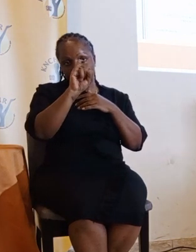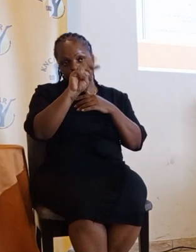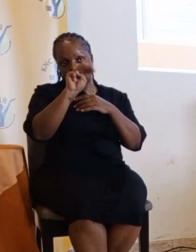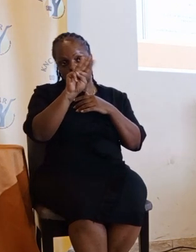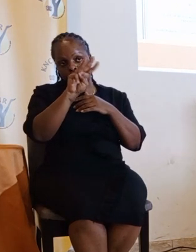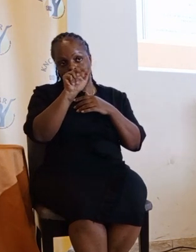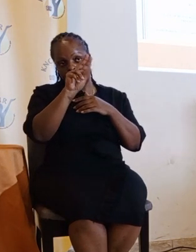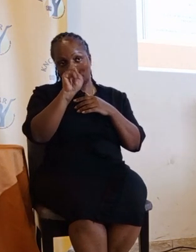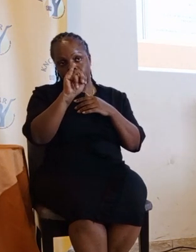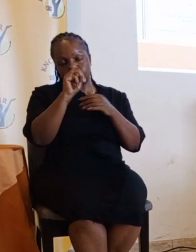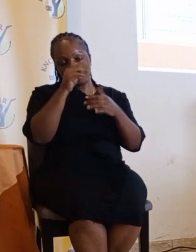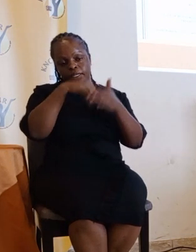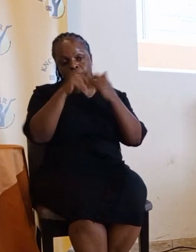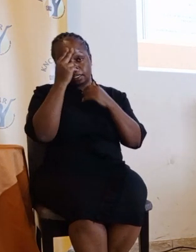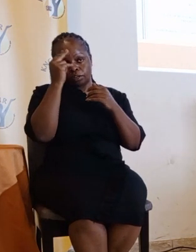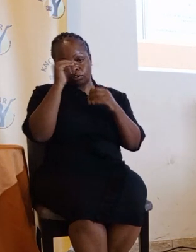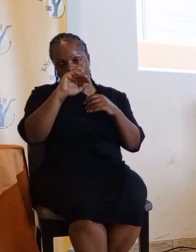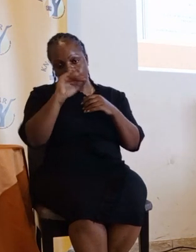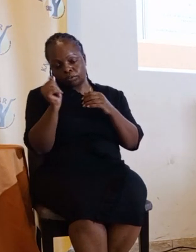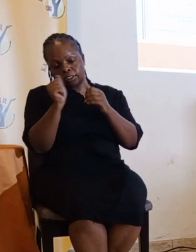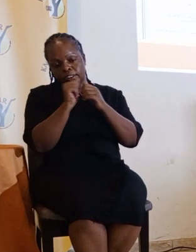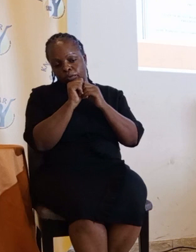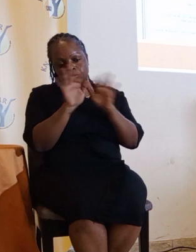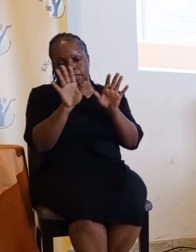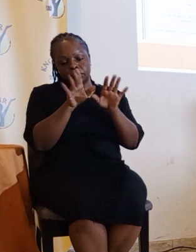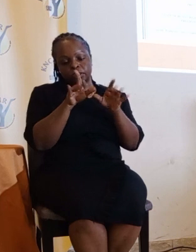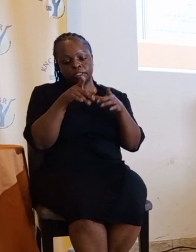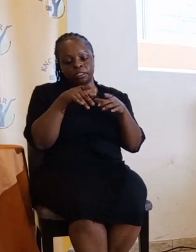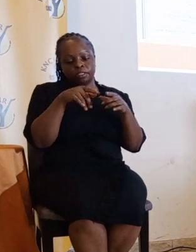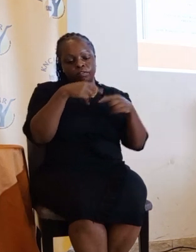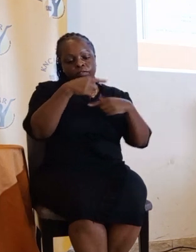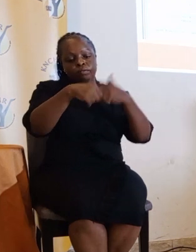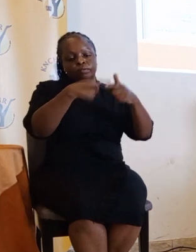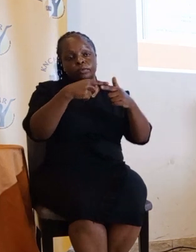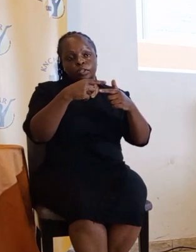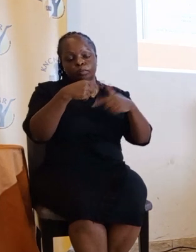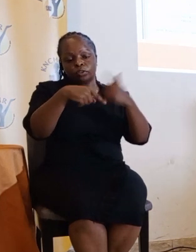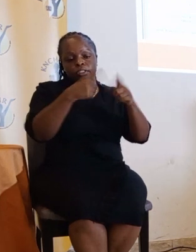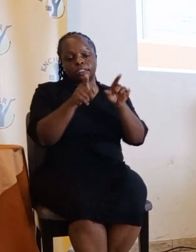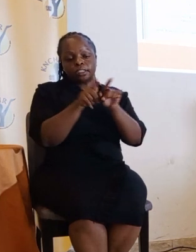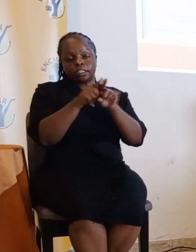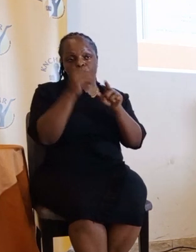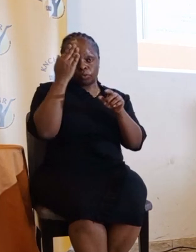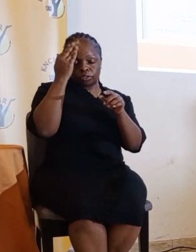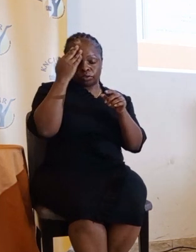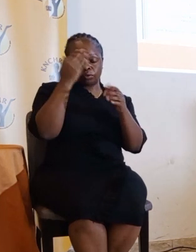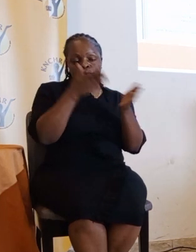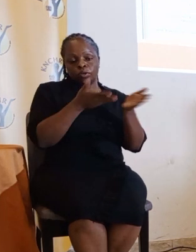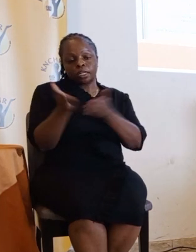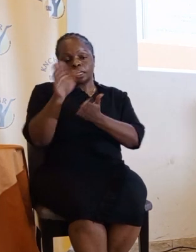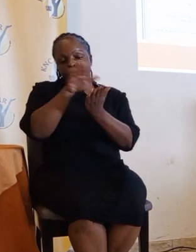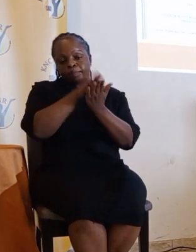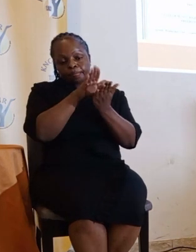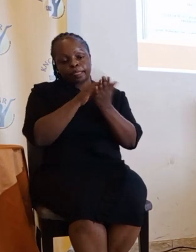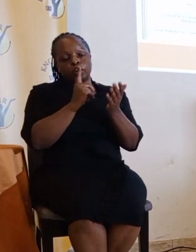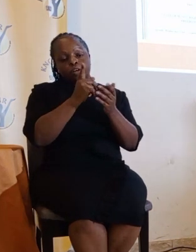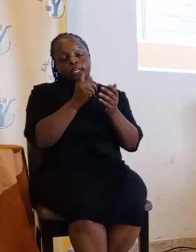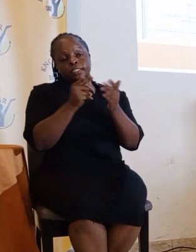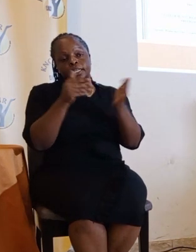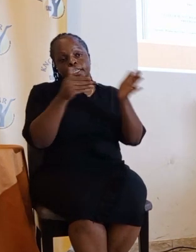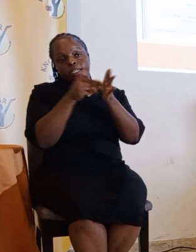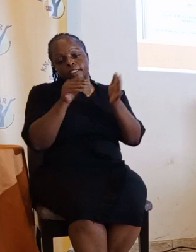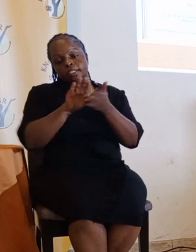of Narok County without due process. We note and welcome the conservatory orders against the